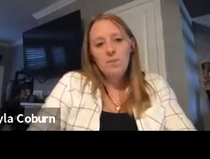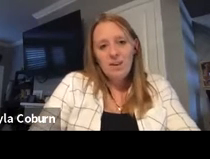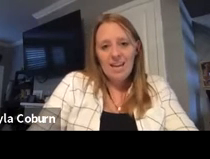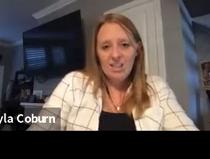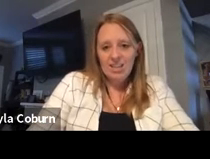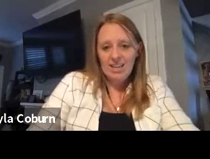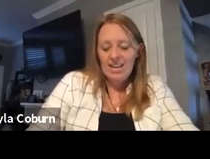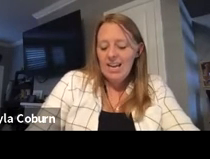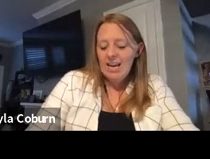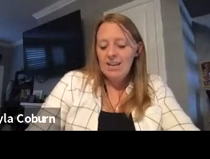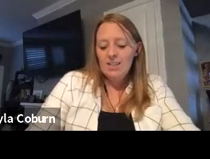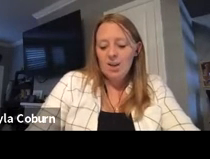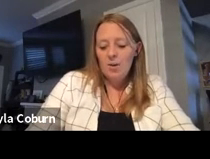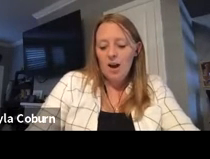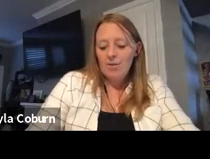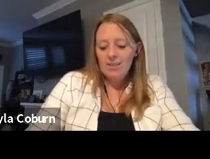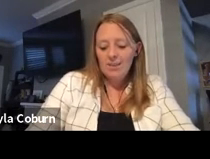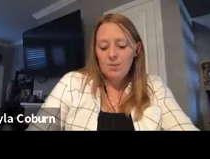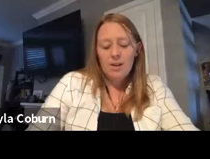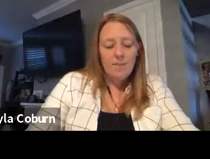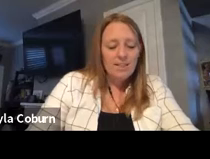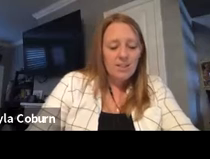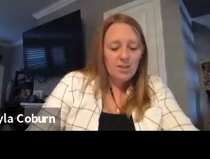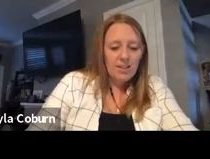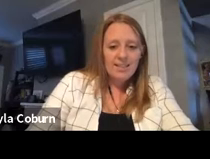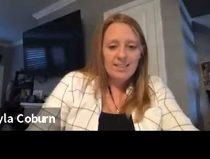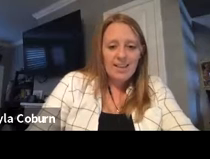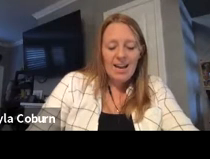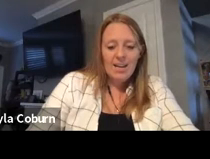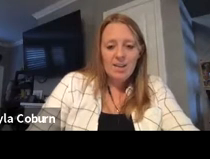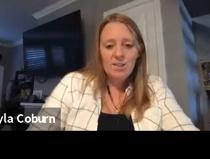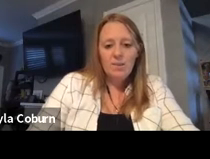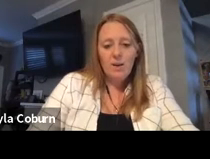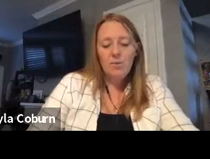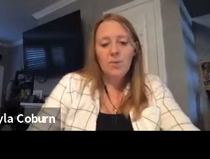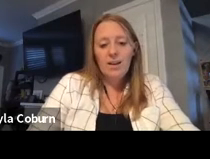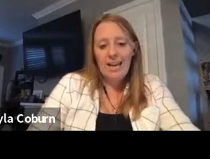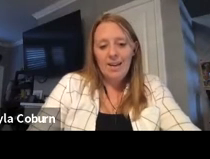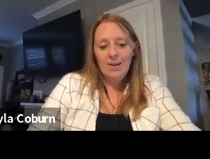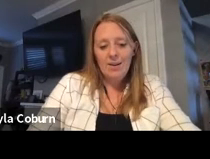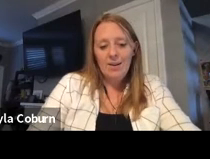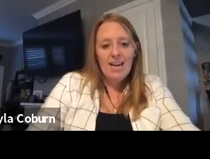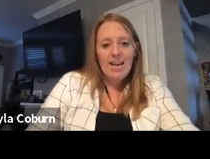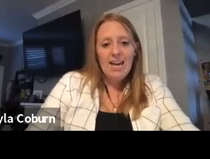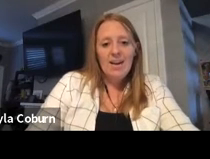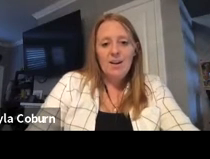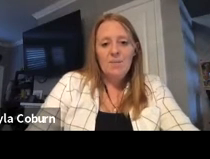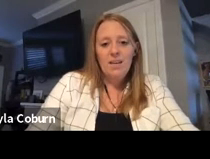total communication. So I always like to bring up my student that I used to be a one-on-one aide with.